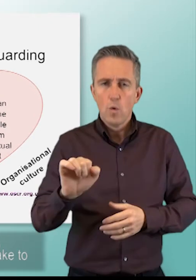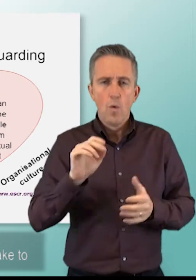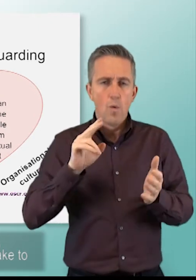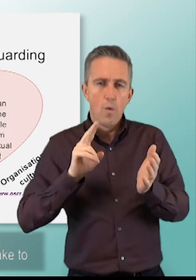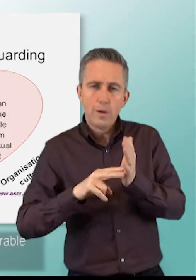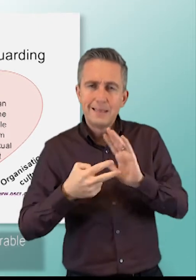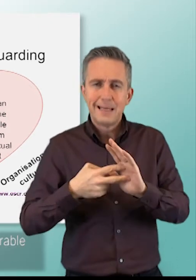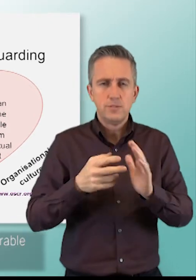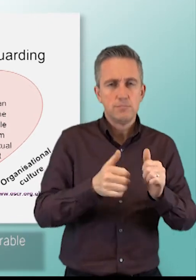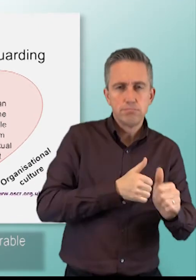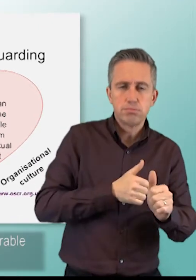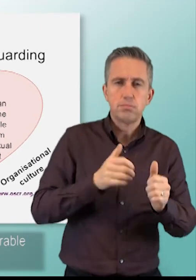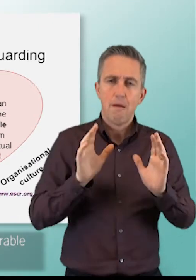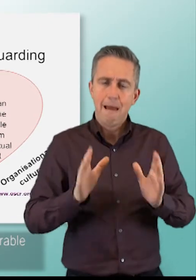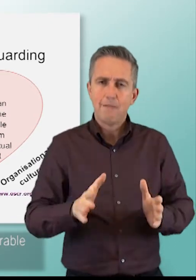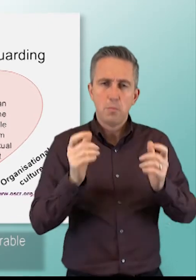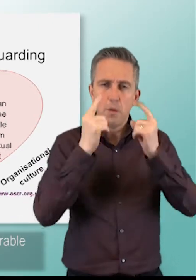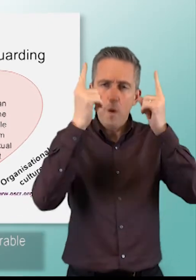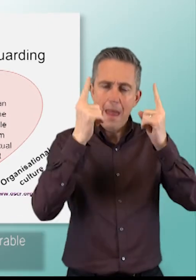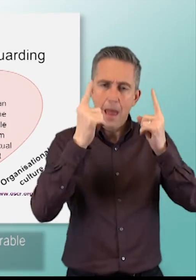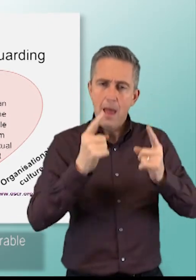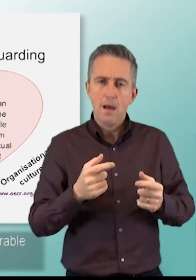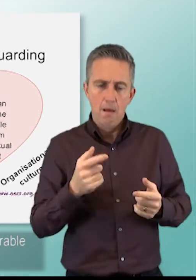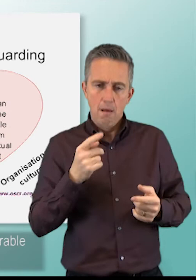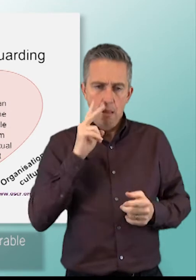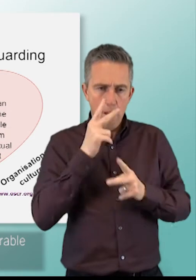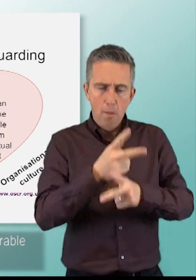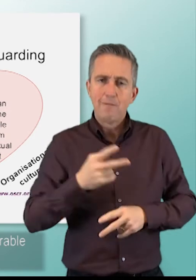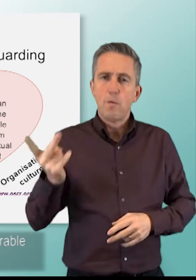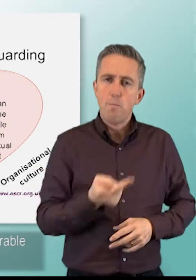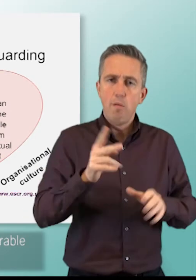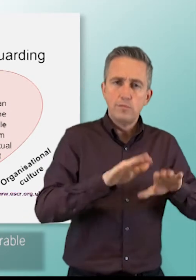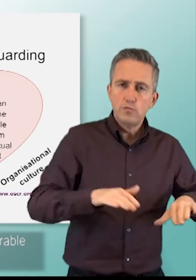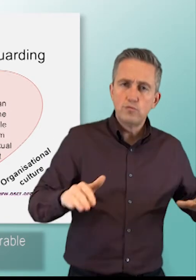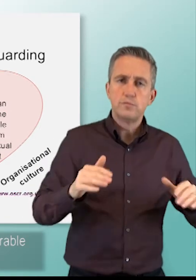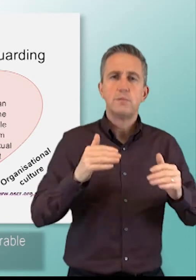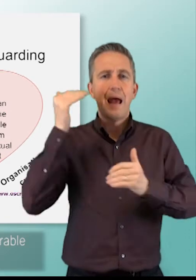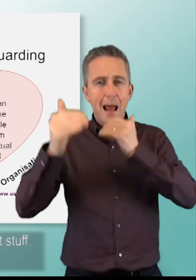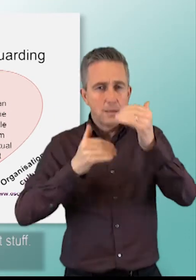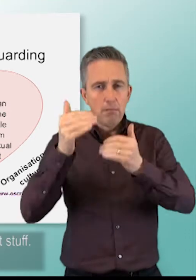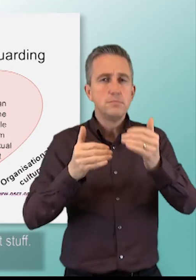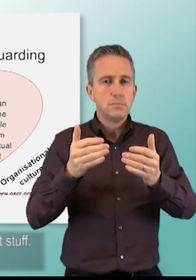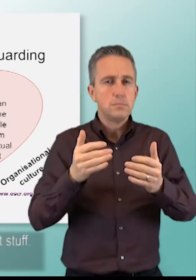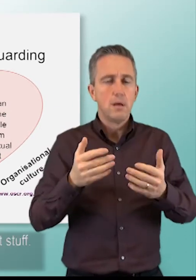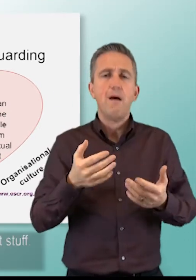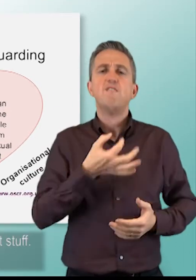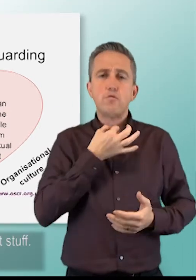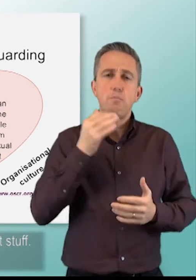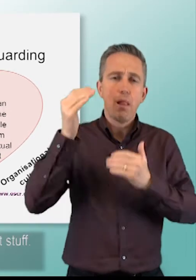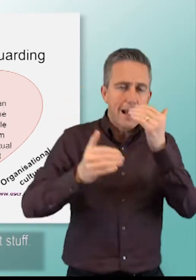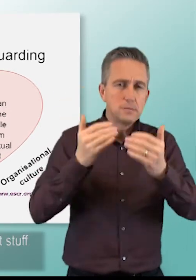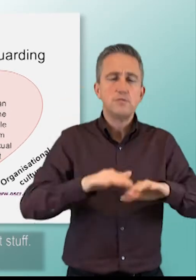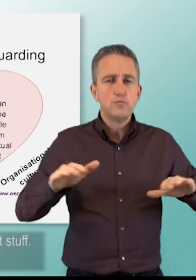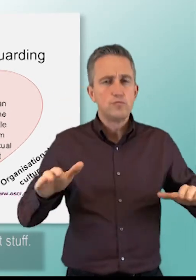will take to promote the well-being of the beneficiaries, of vulnerable beneficiaries, children and vulnerable adults, and that includes physical, emotional